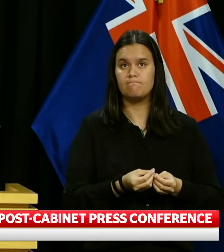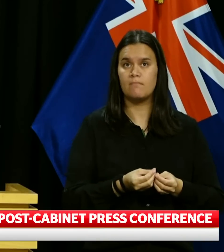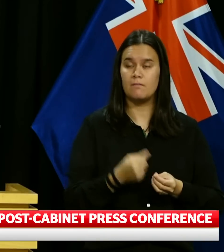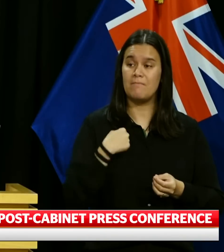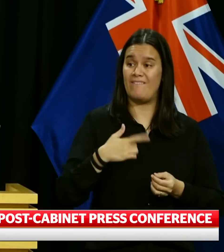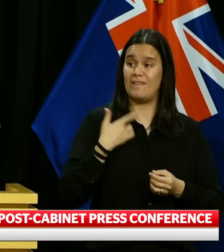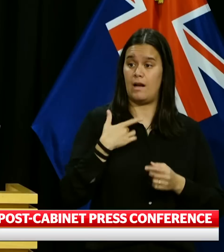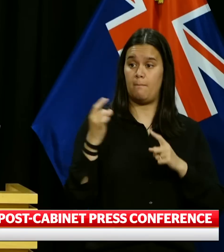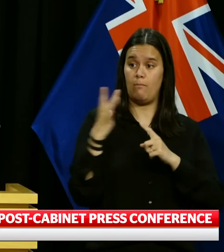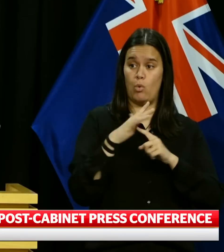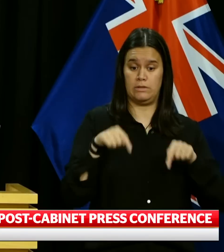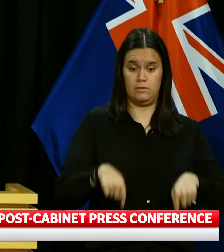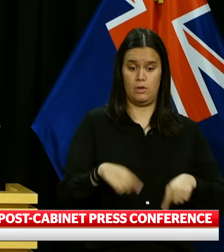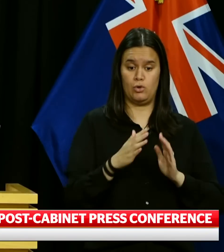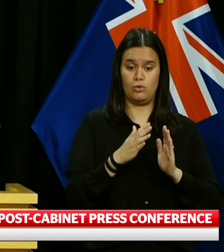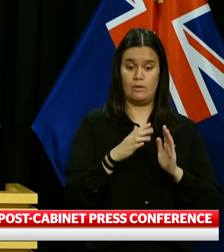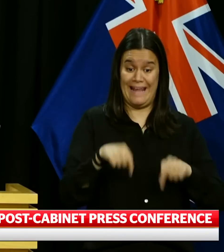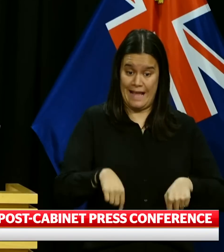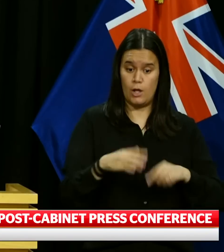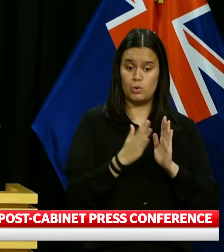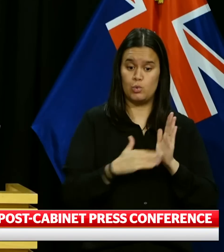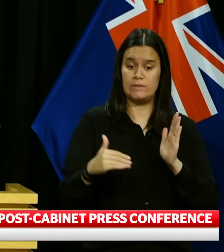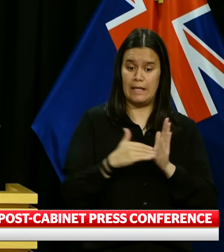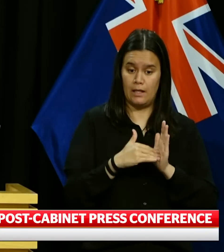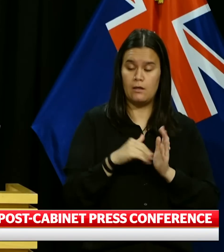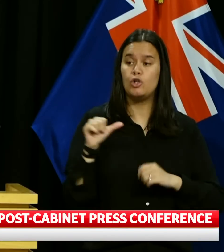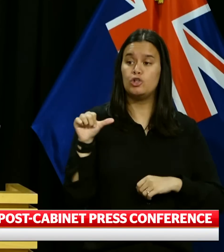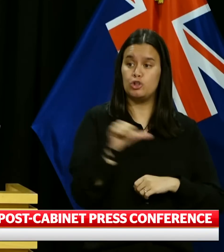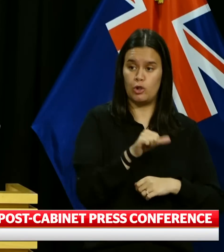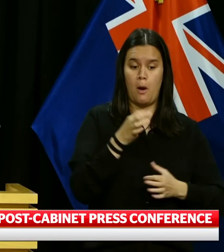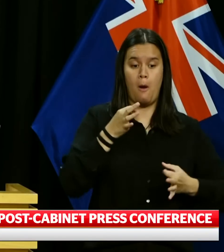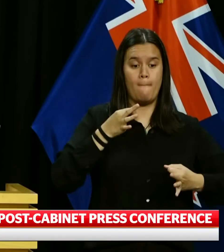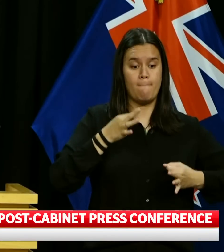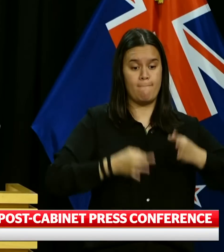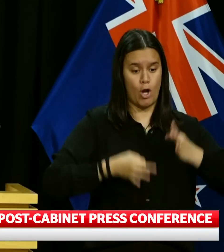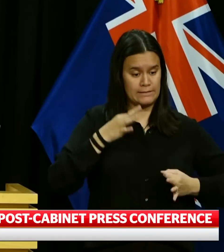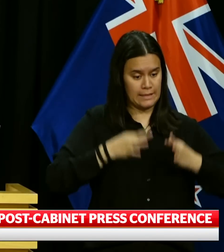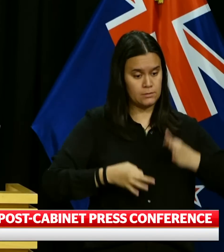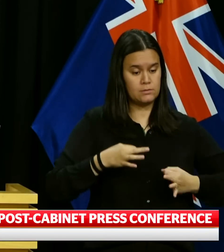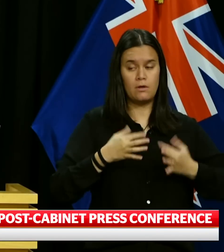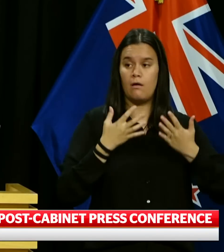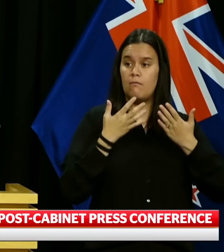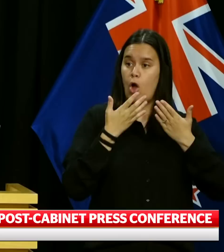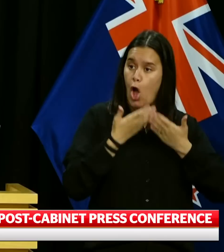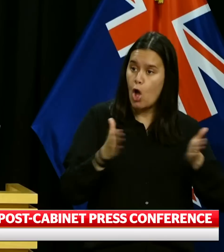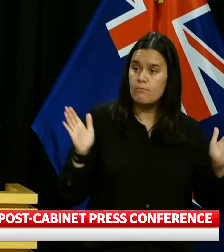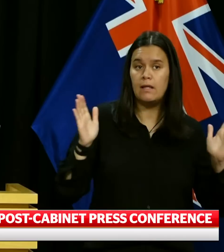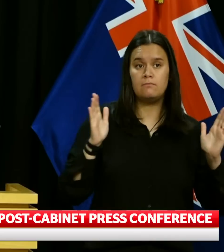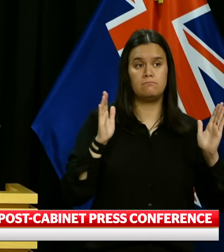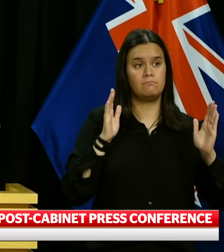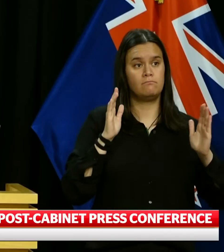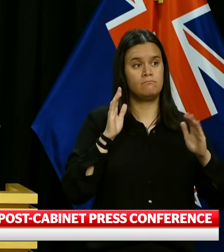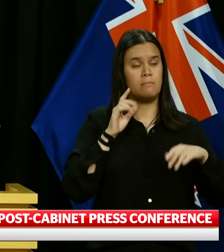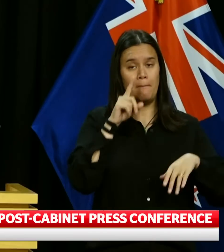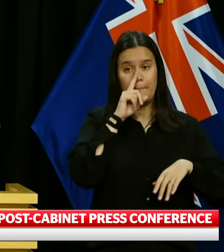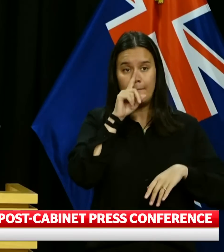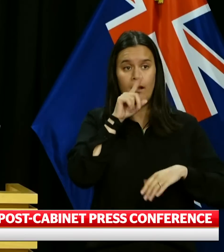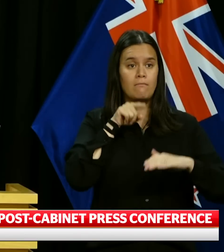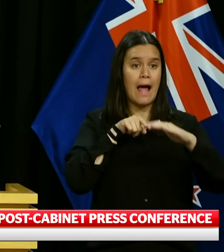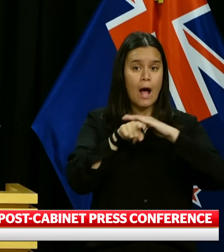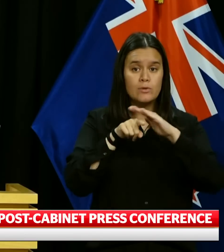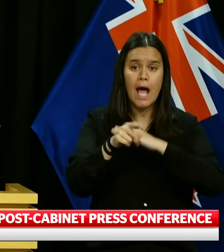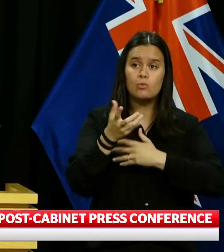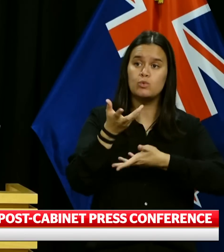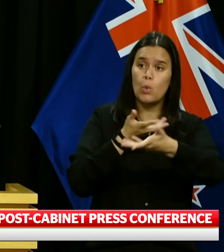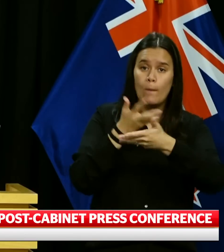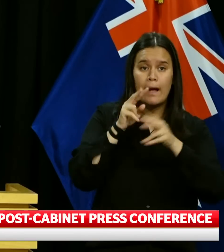important here in New Zealand that we try and conduct our politics in a way that does allow people to get out there and engage and talk to one another